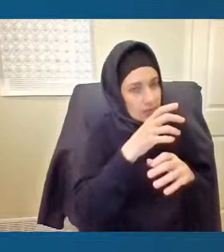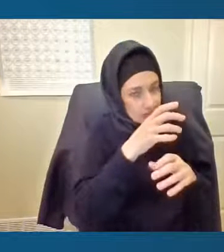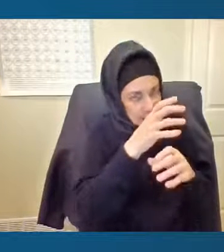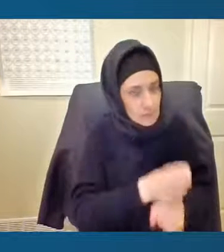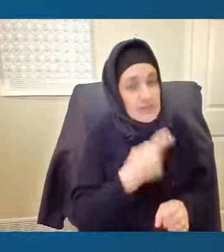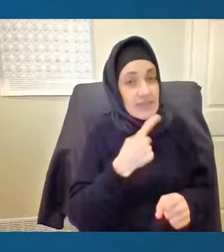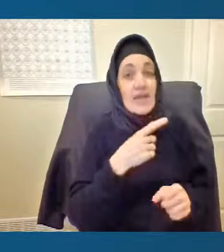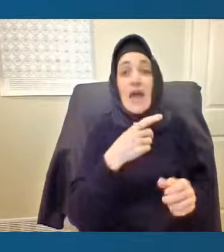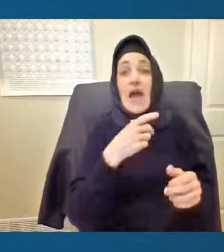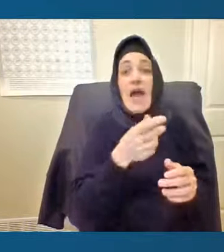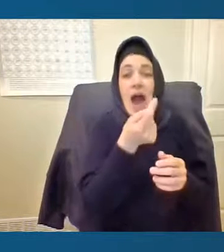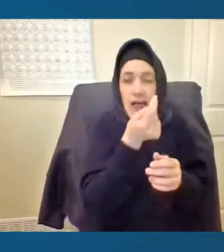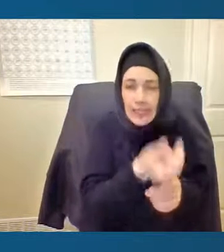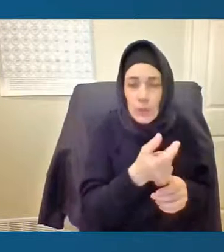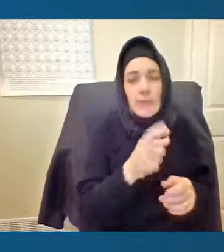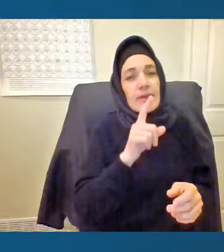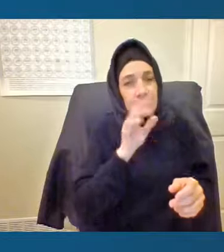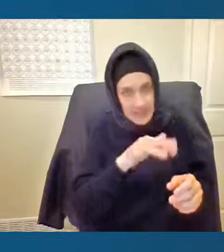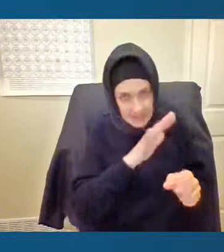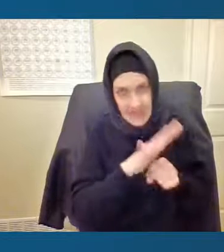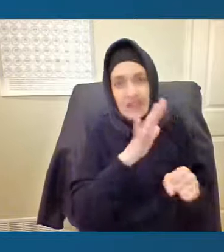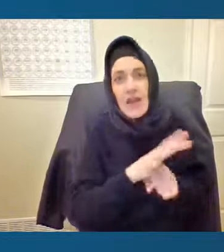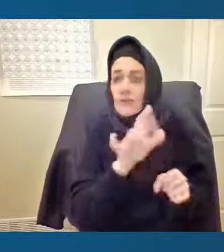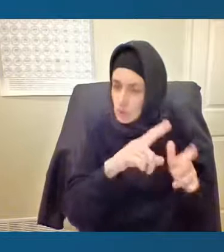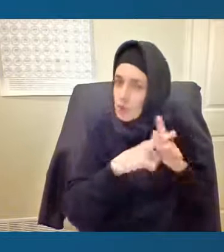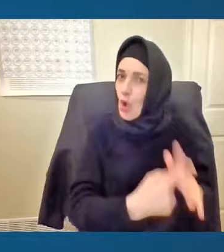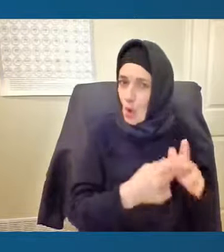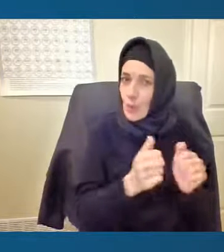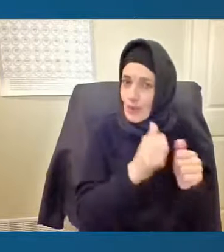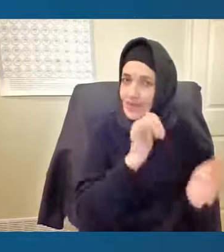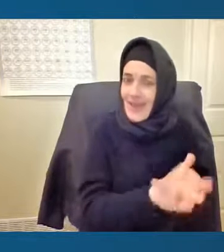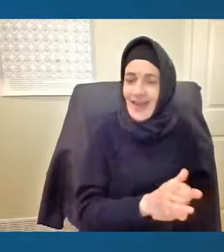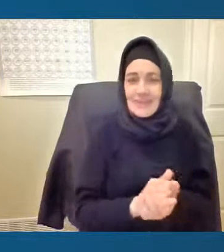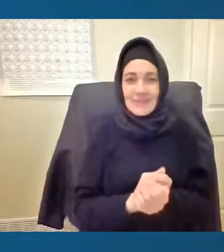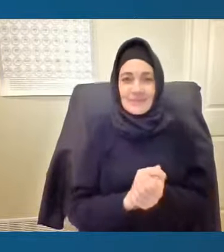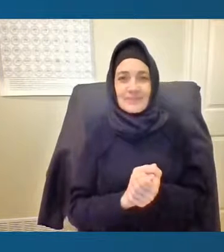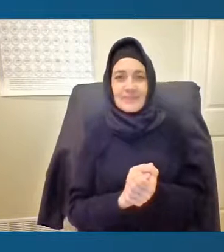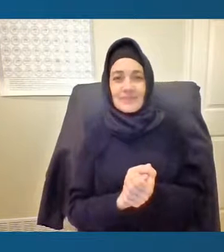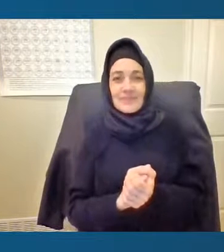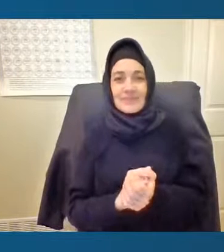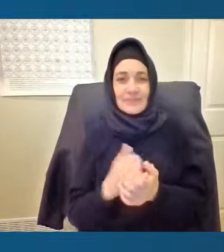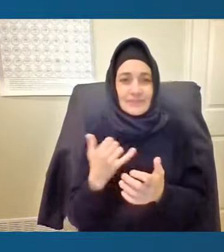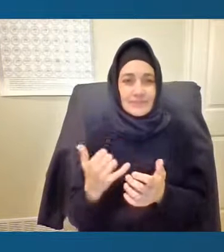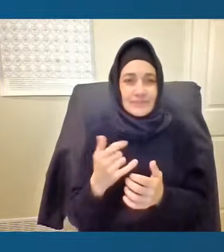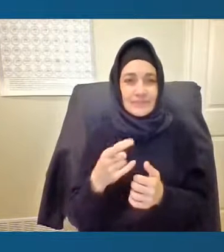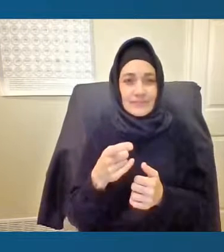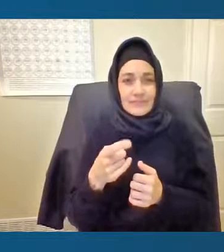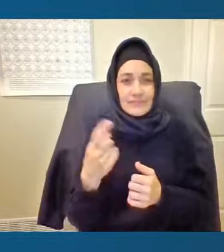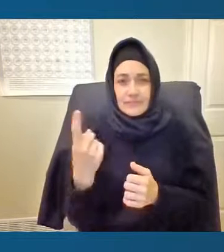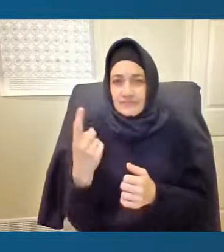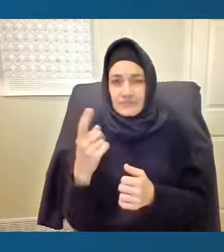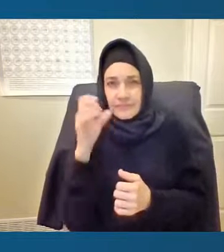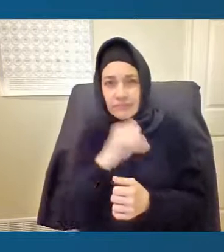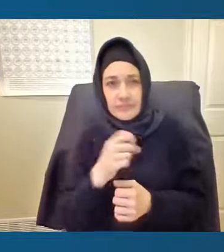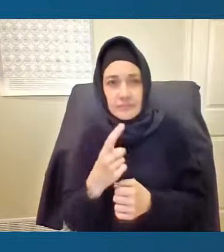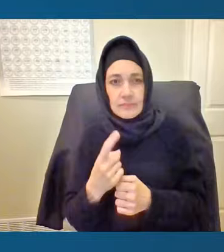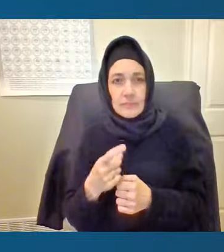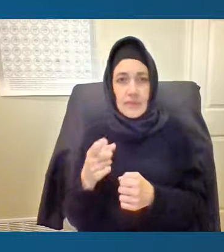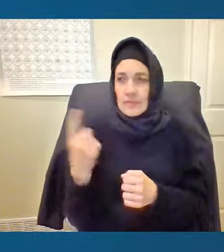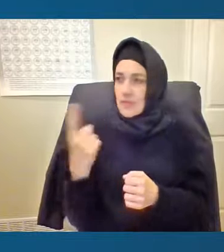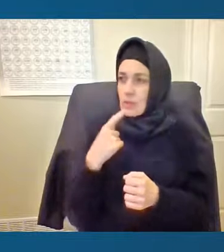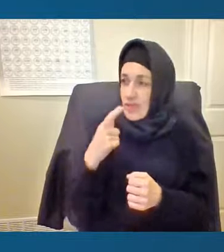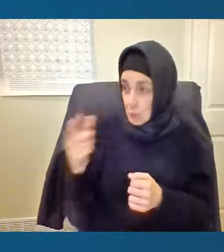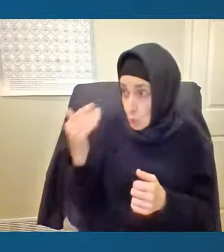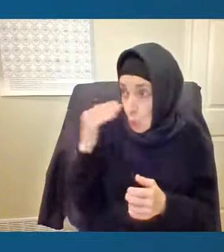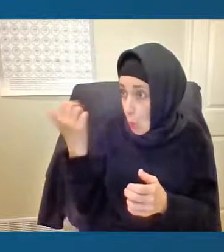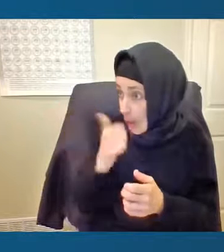every prayer he would read, Qul huwallahu ahad. So everyone started like, yo, do you know any more Quran, bro? Do you know any